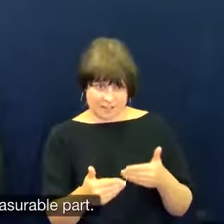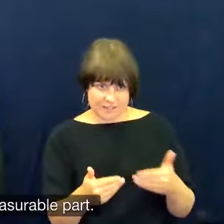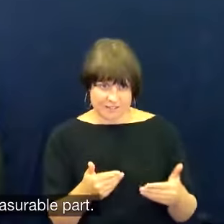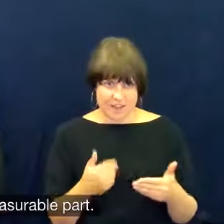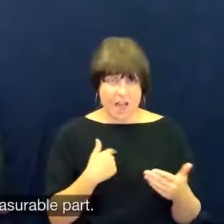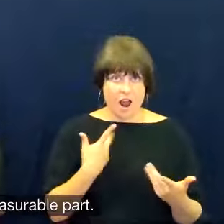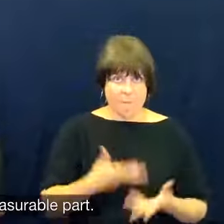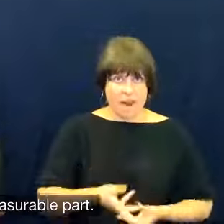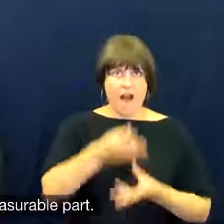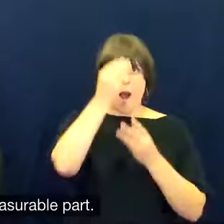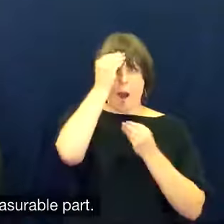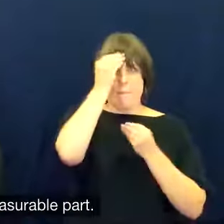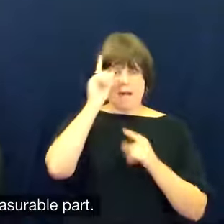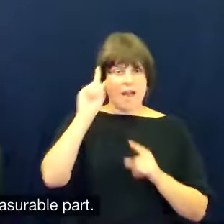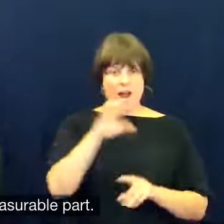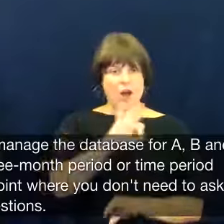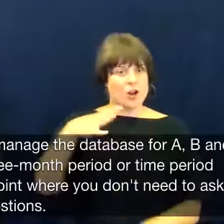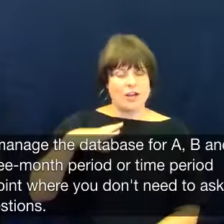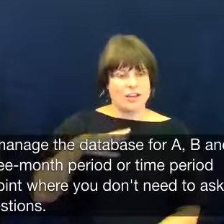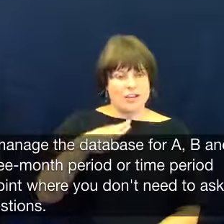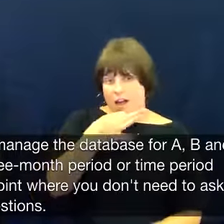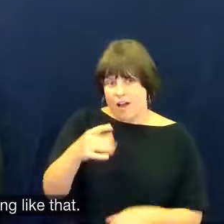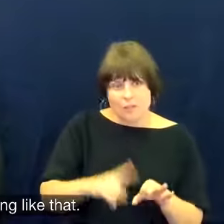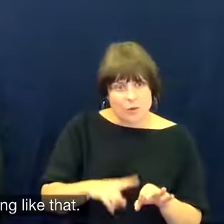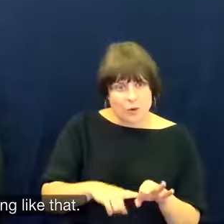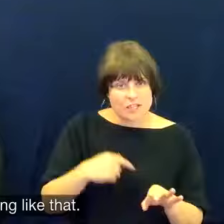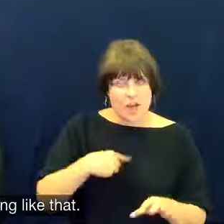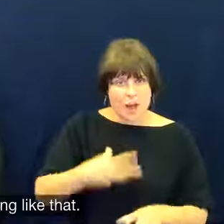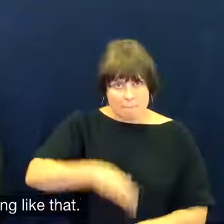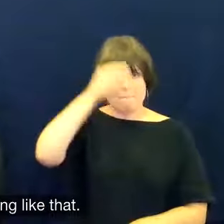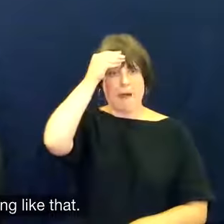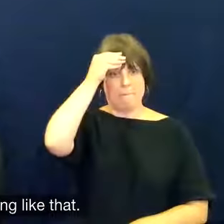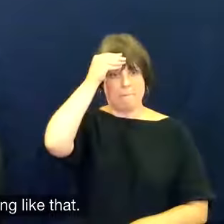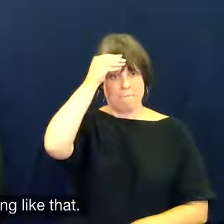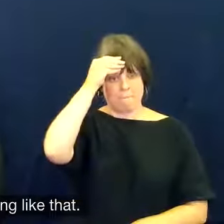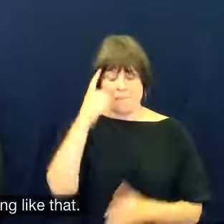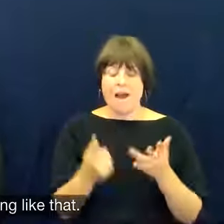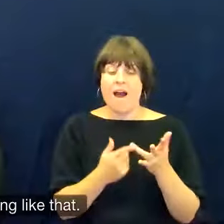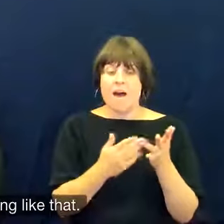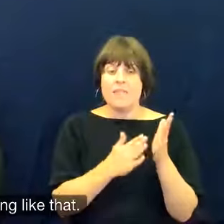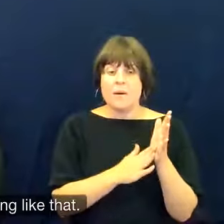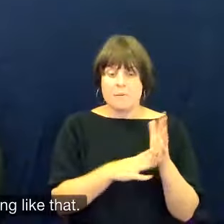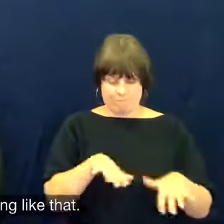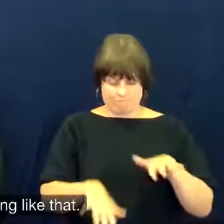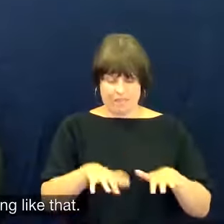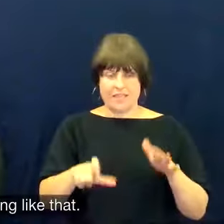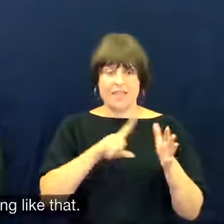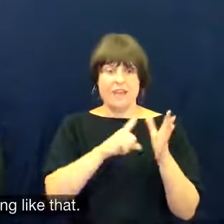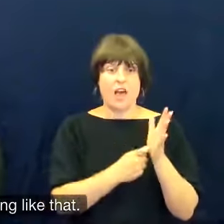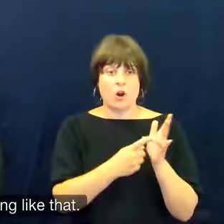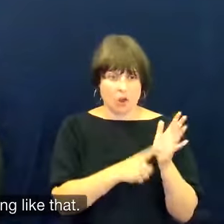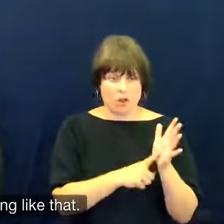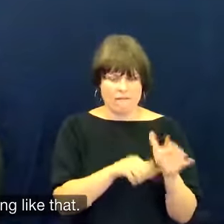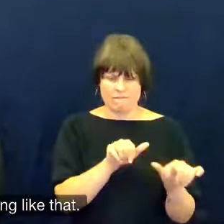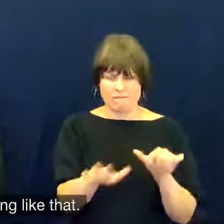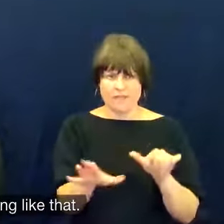ask questions, something like that. Another message from Carol Brown saying it's great to hear about